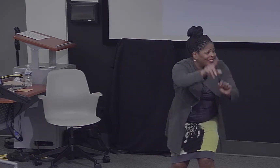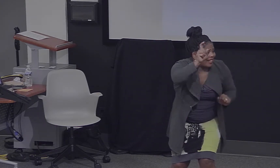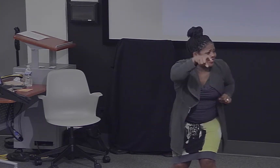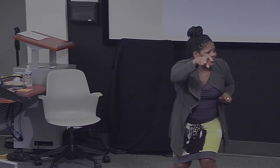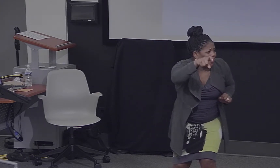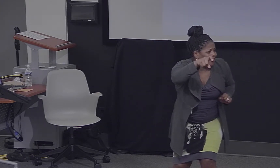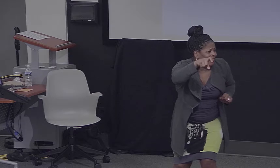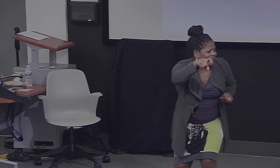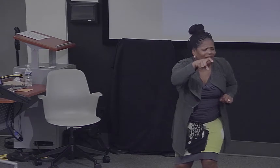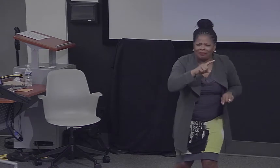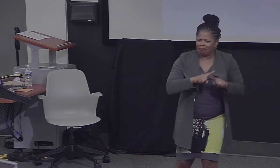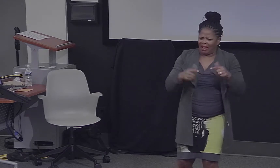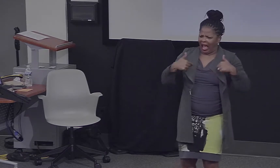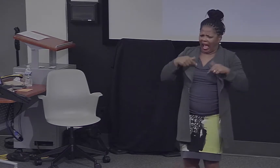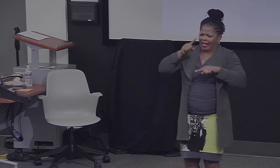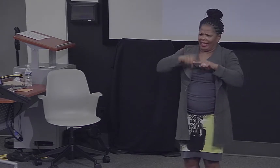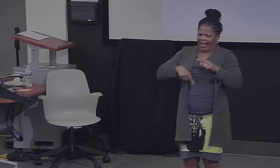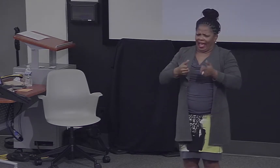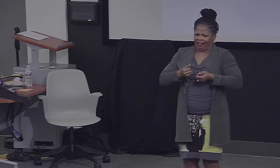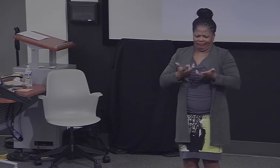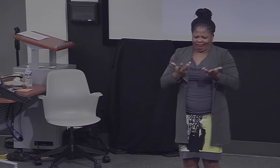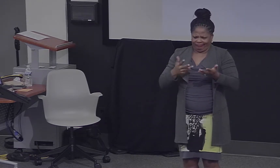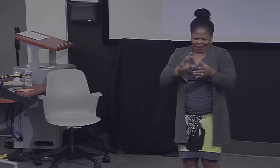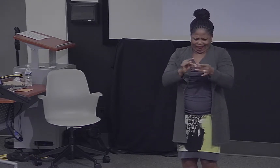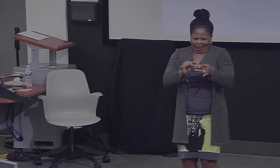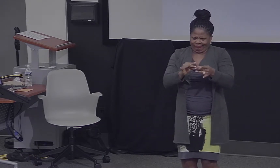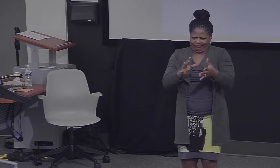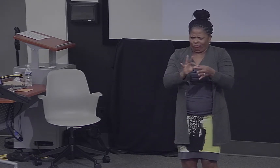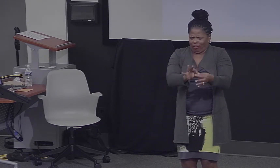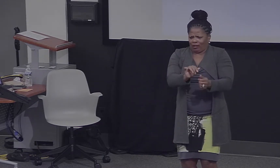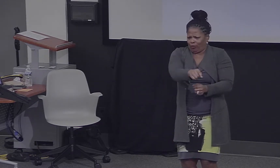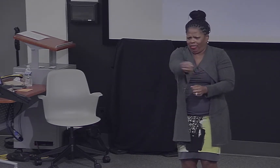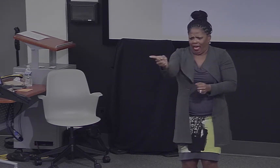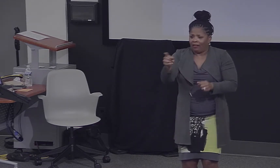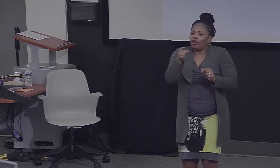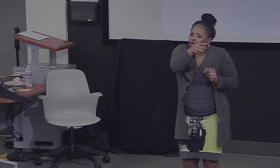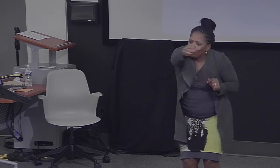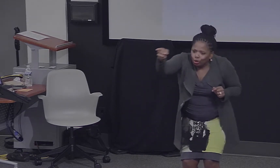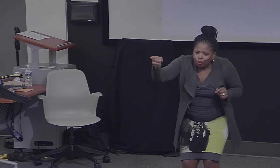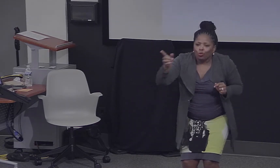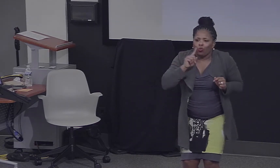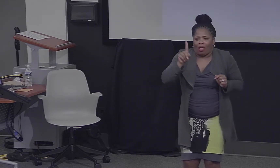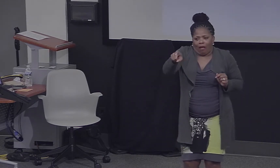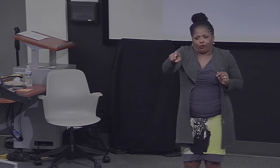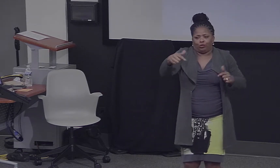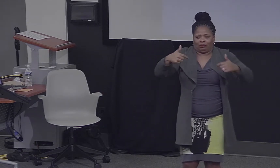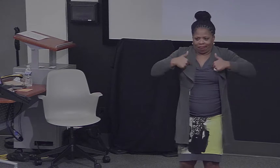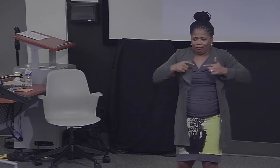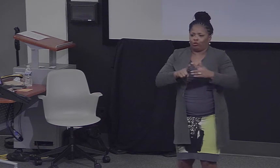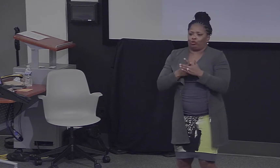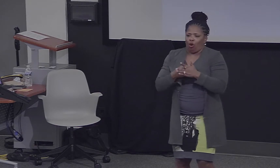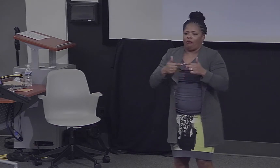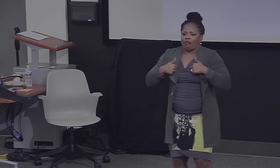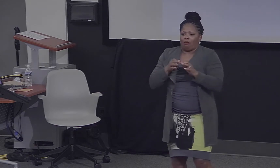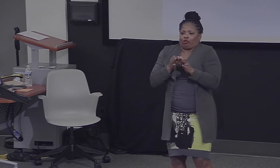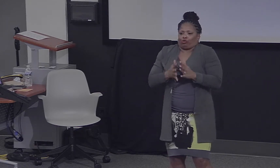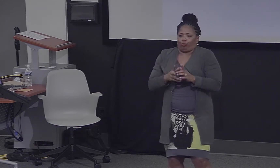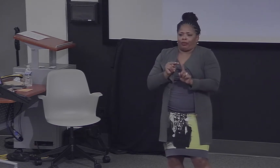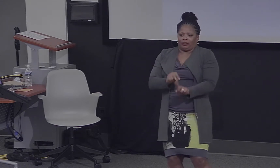Now, everyone else's perspective is equally as important as mine, but I can't speak to that. If I wanted to understand that, I would have